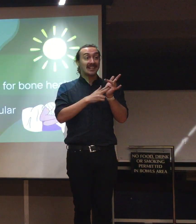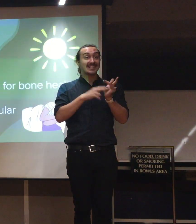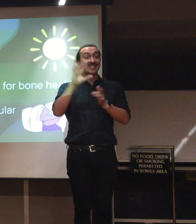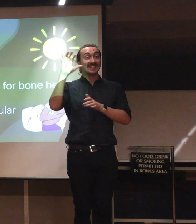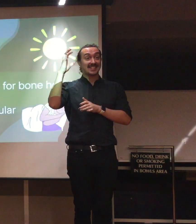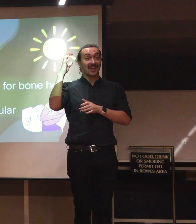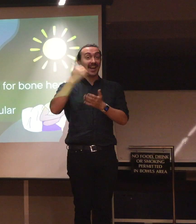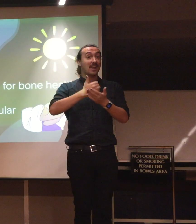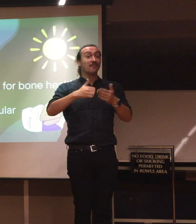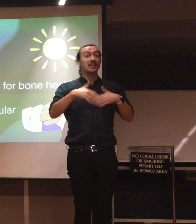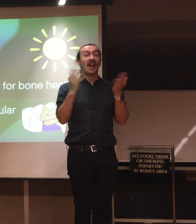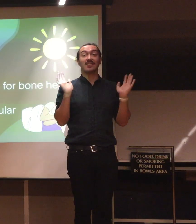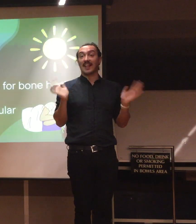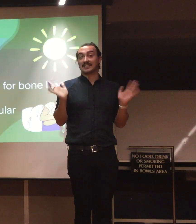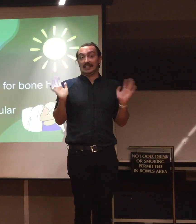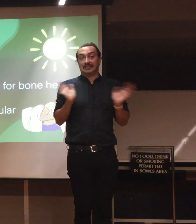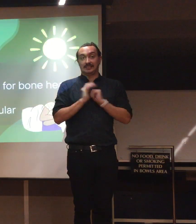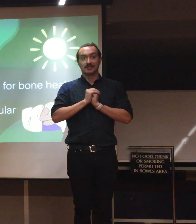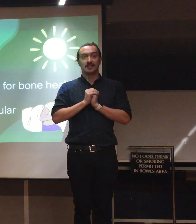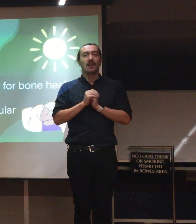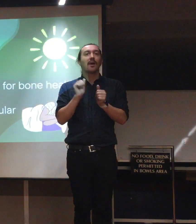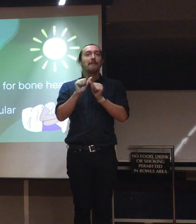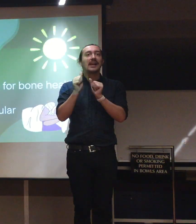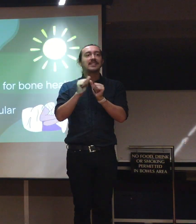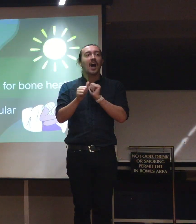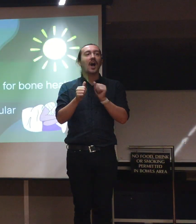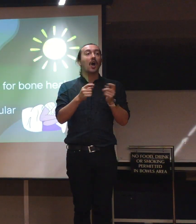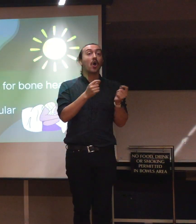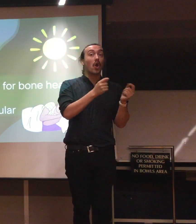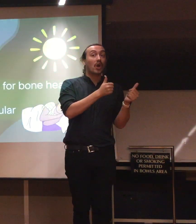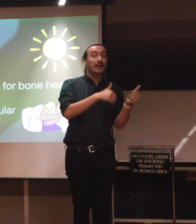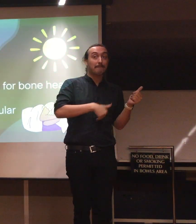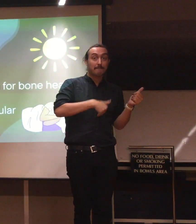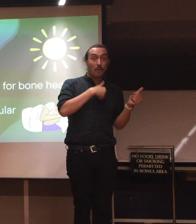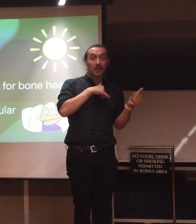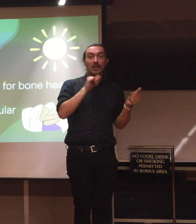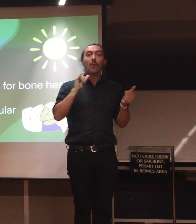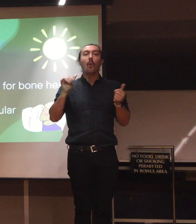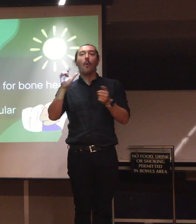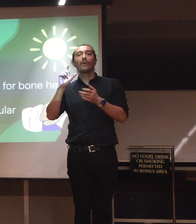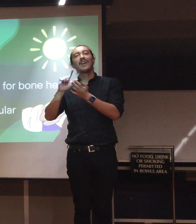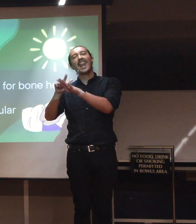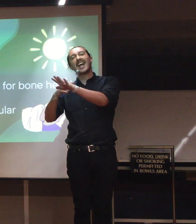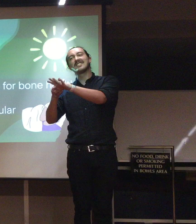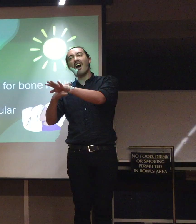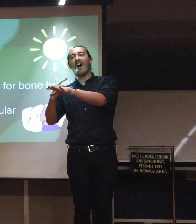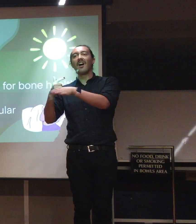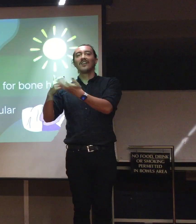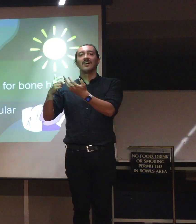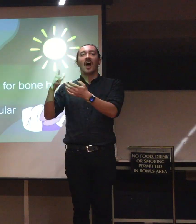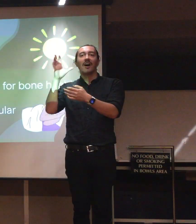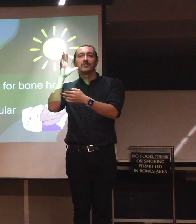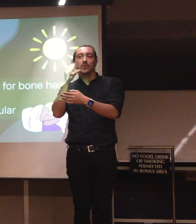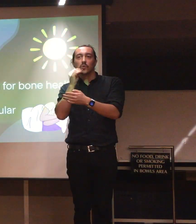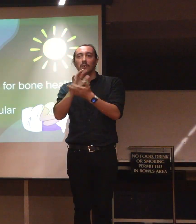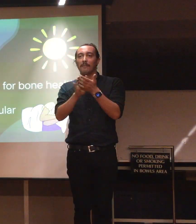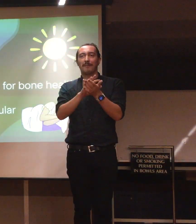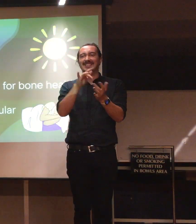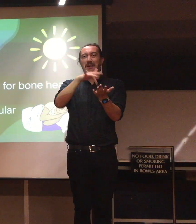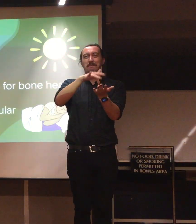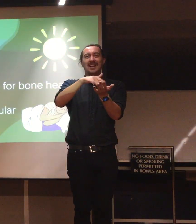need. It's better to get it either in the early morning or the late afternoon so that you're not getting